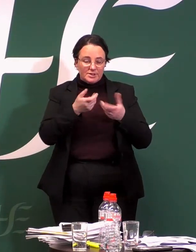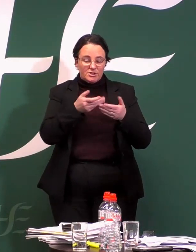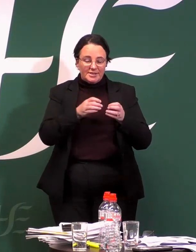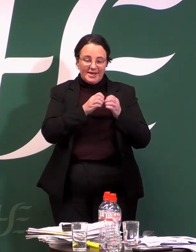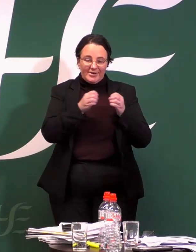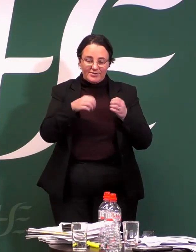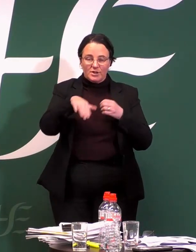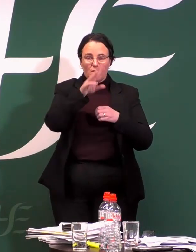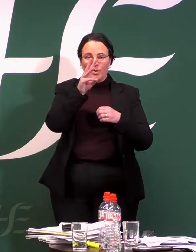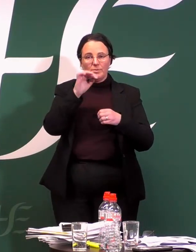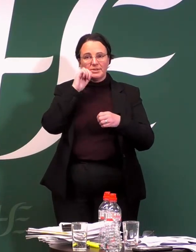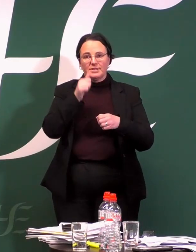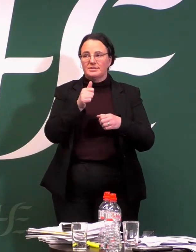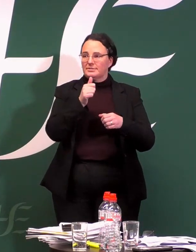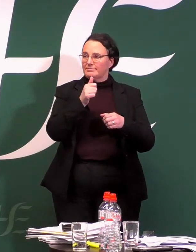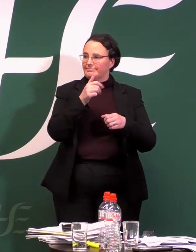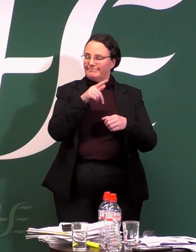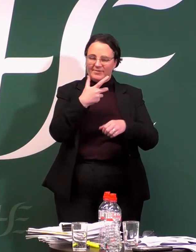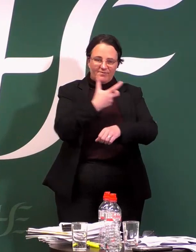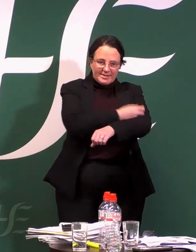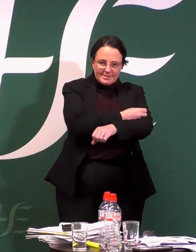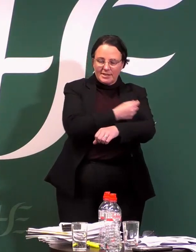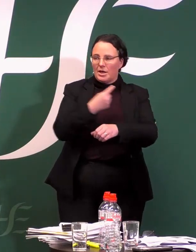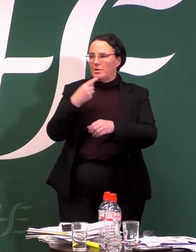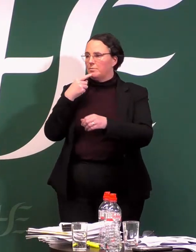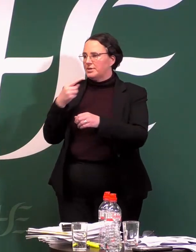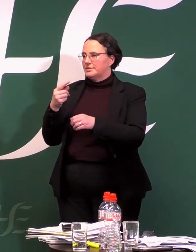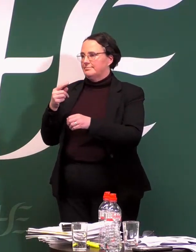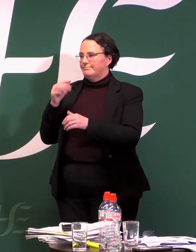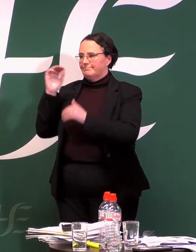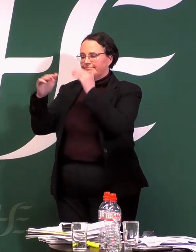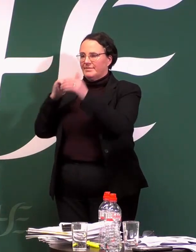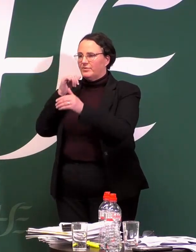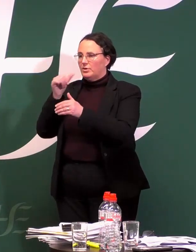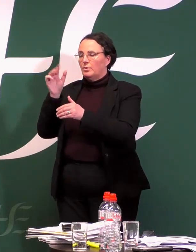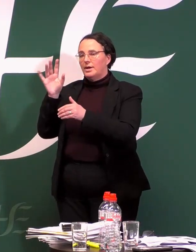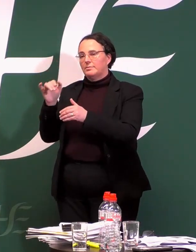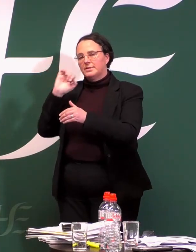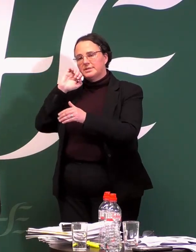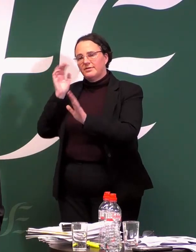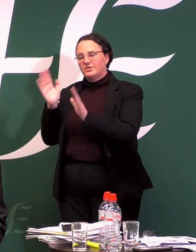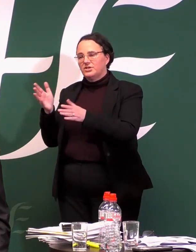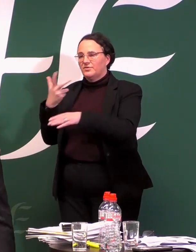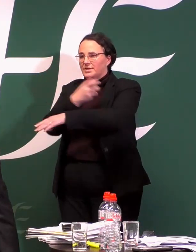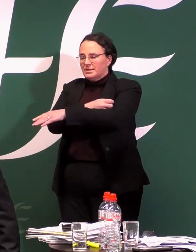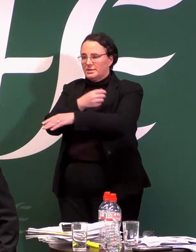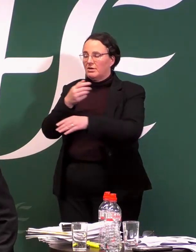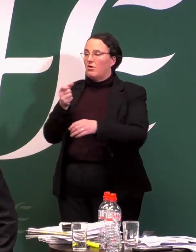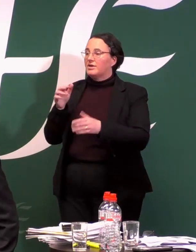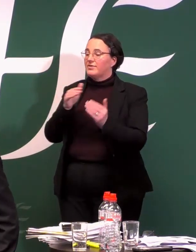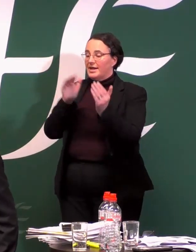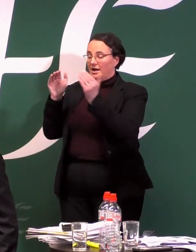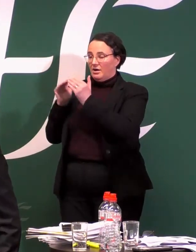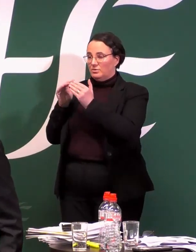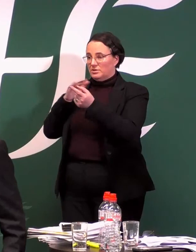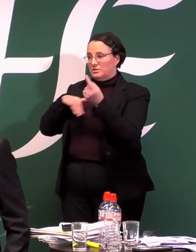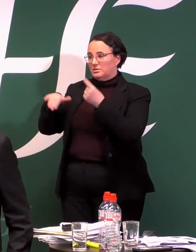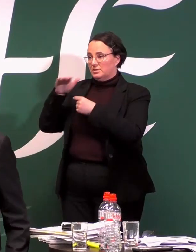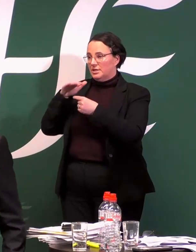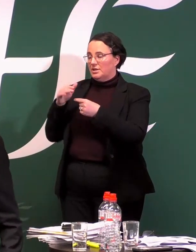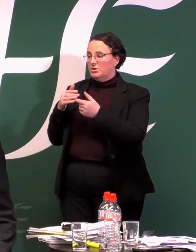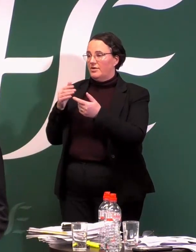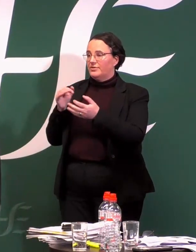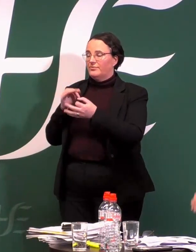because they're not vaccinated, while adults were not, because those who are vaccinated either don't have to get tested or in a household setting get the 3 antigen